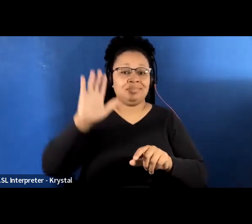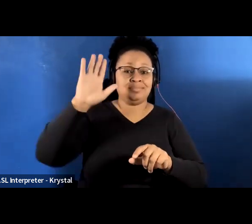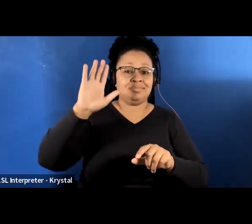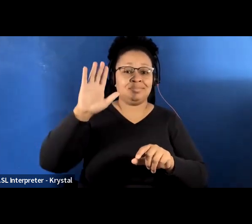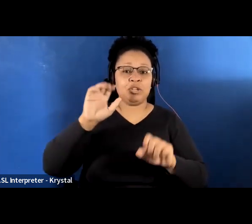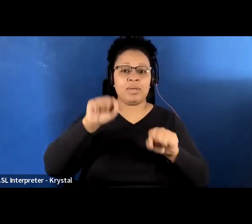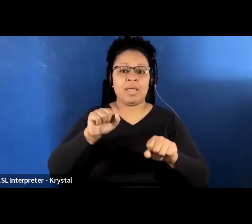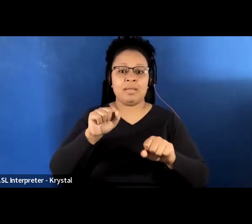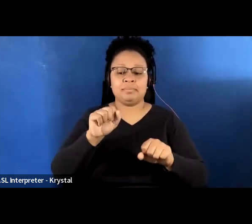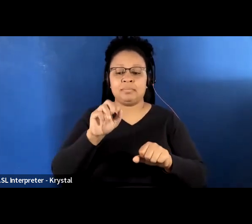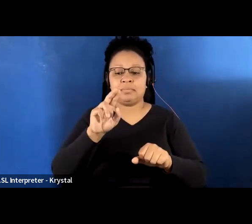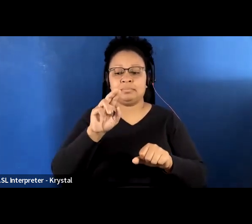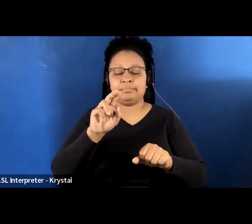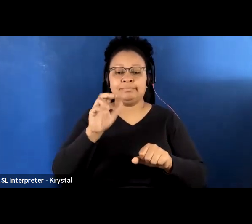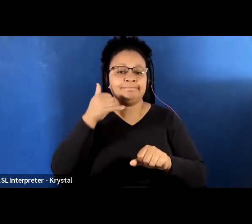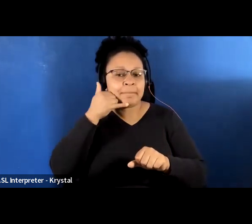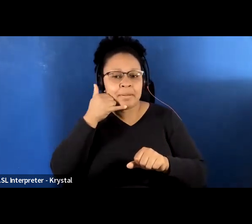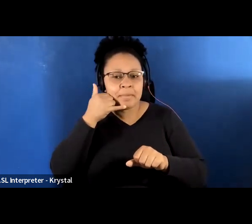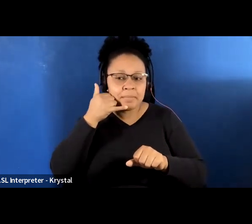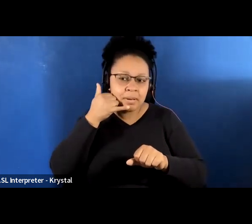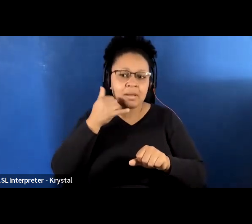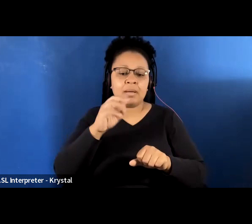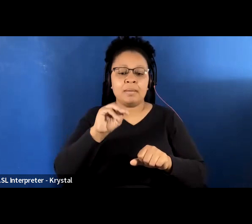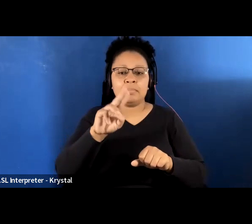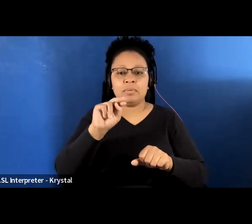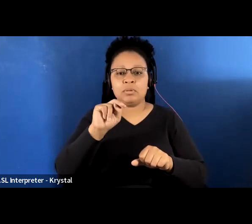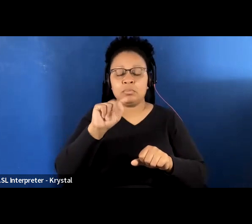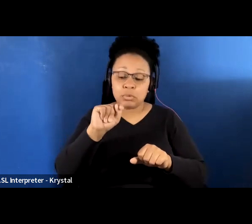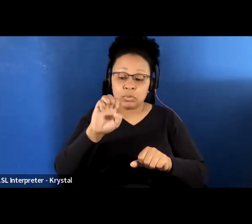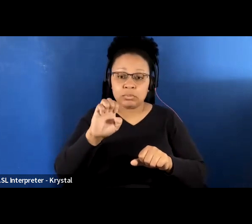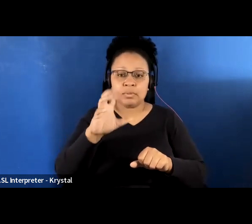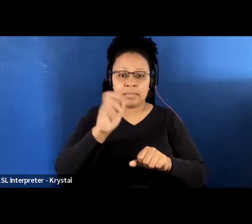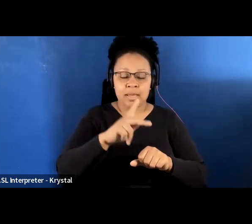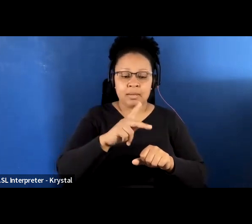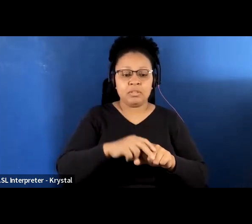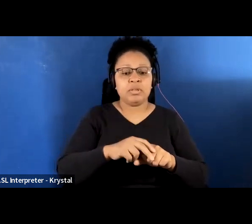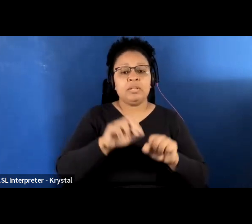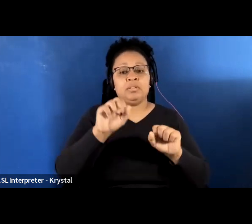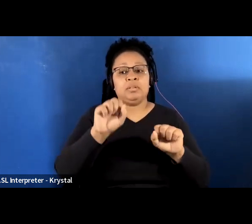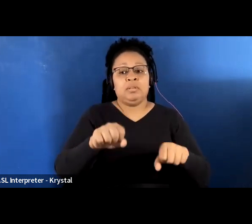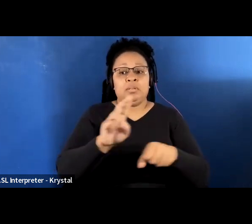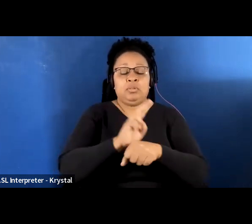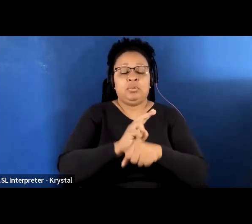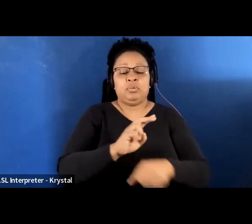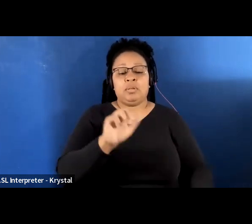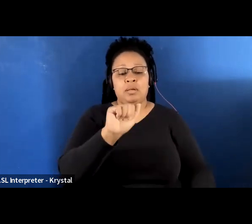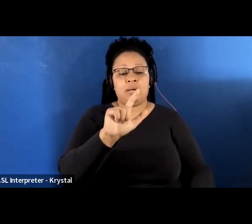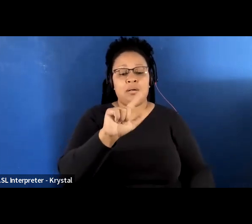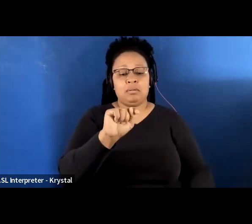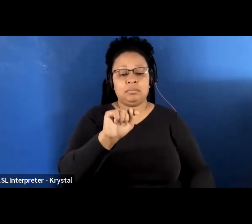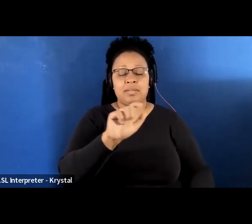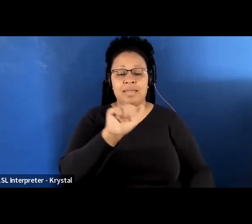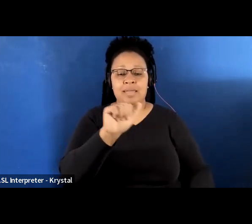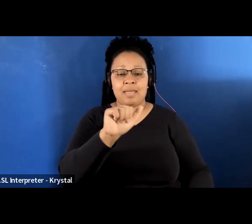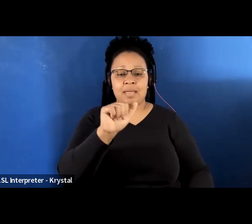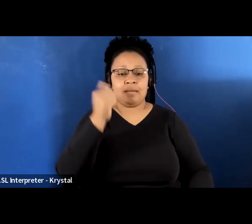can unmute. You can select the unmute option or Alt-A if using keystrokes. Remember, if you join